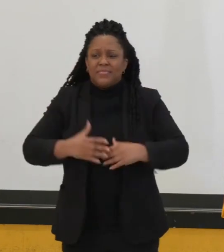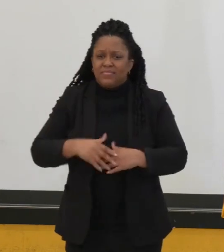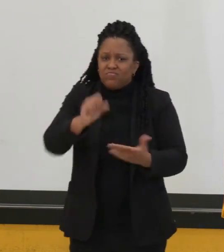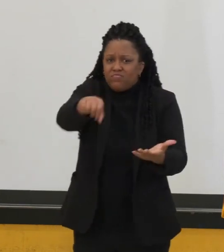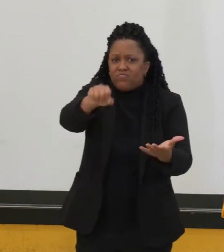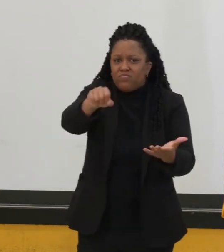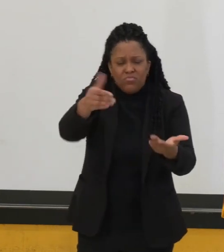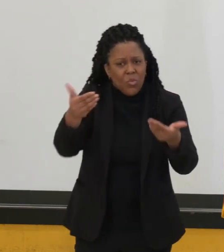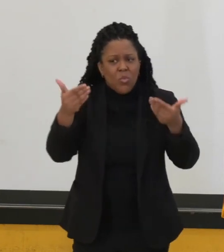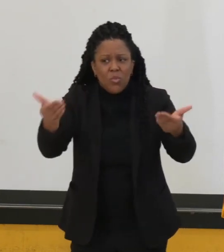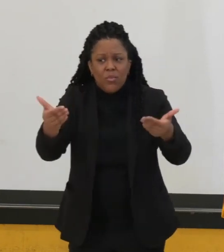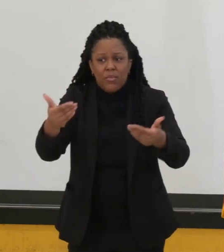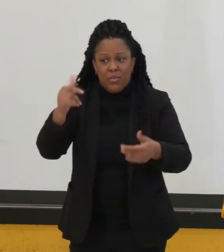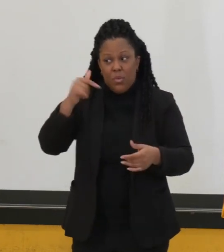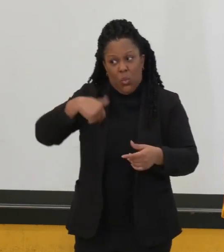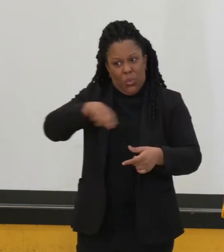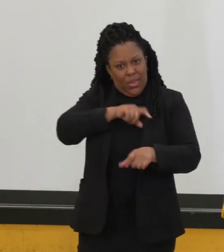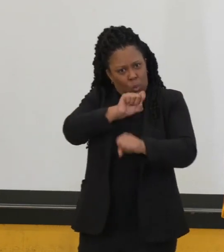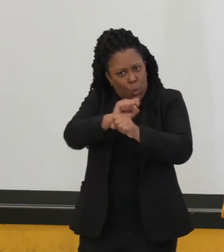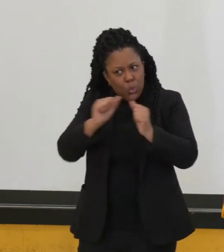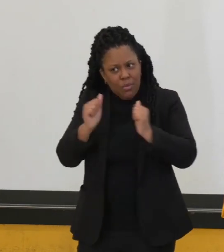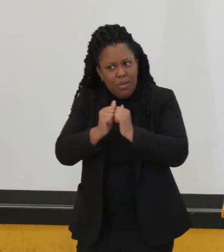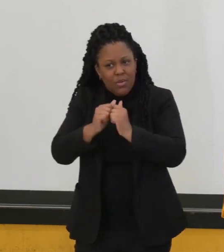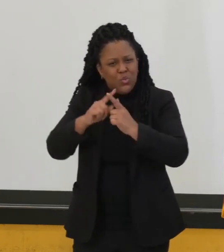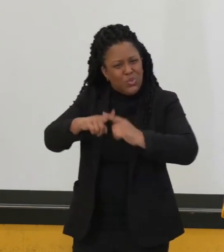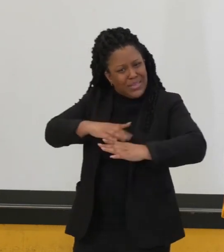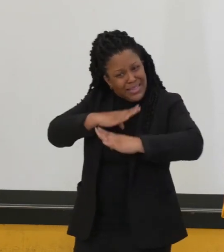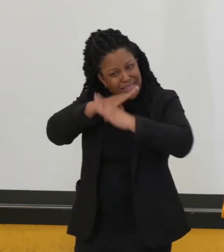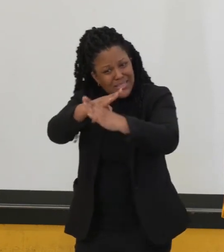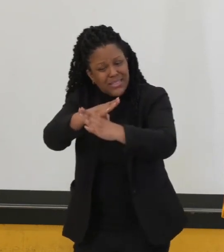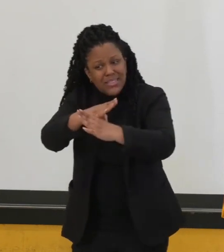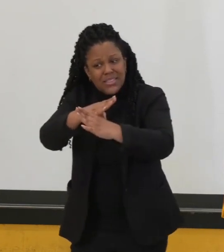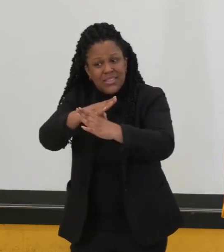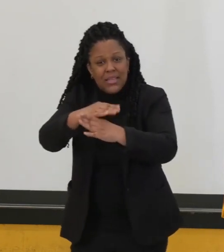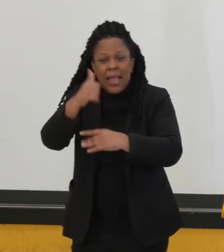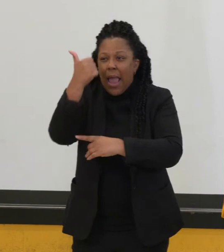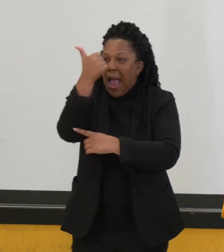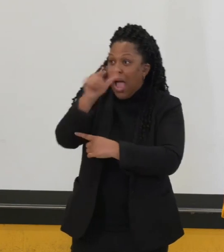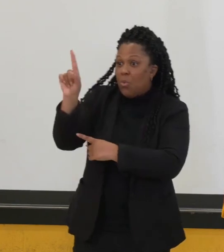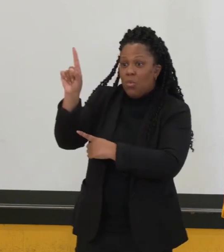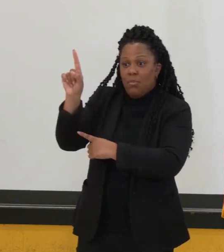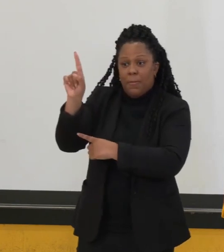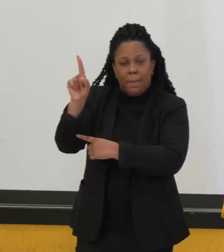to prevent anyone in any circumstances,